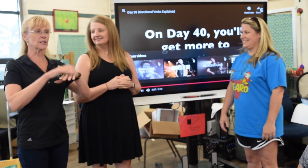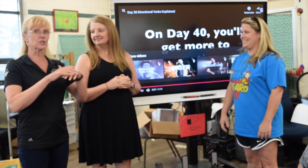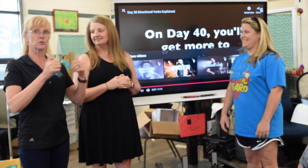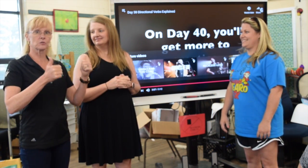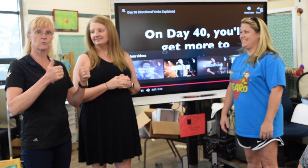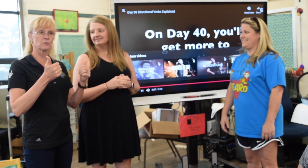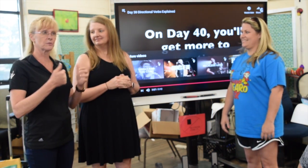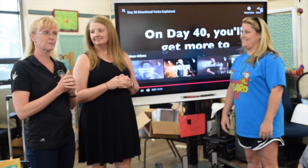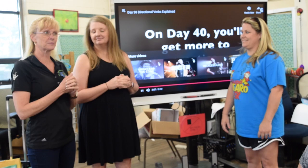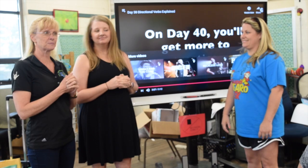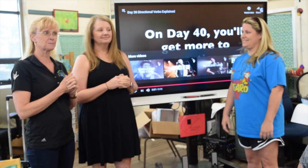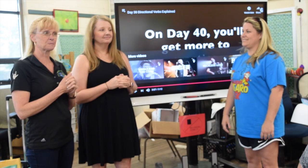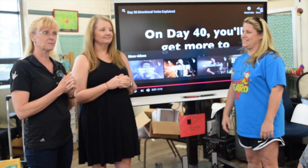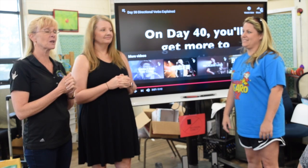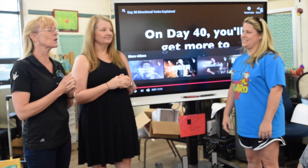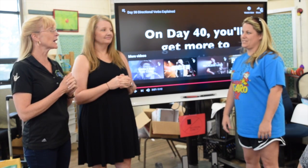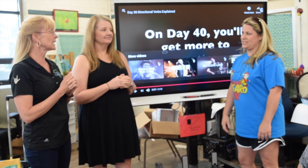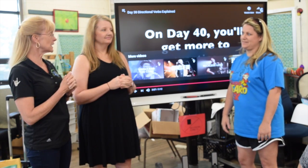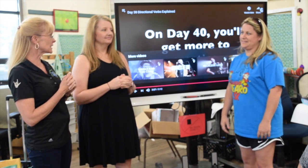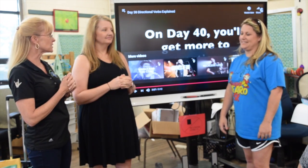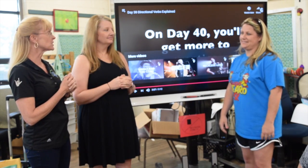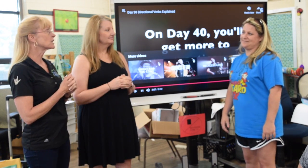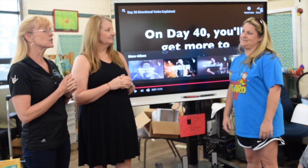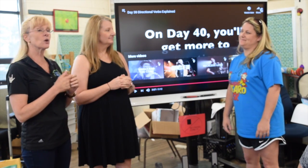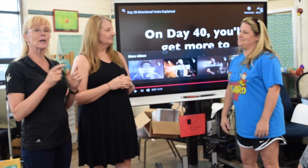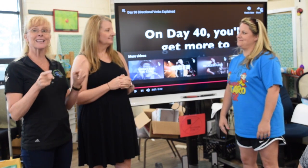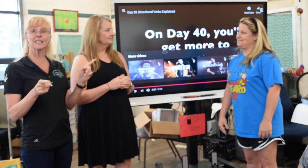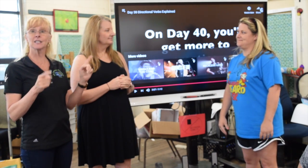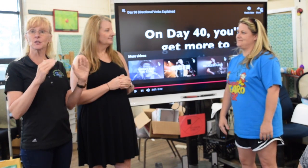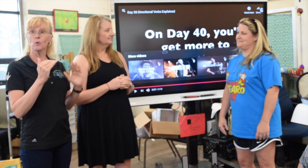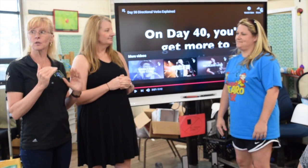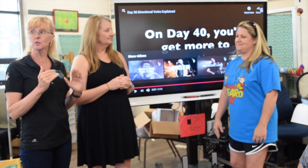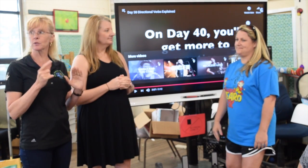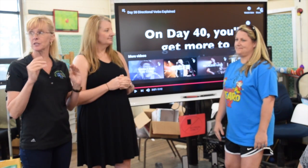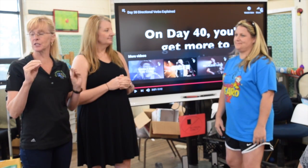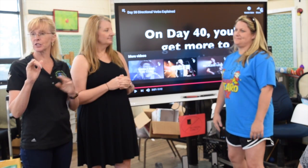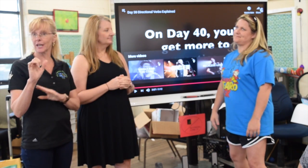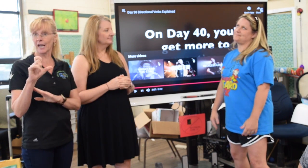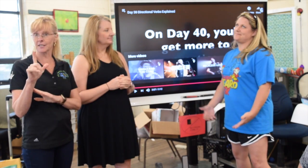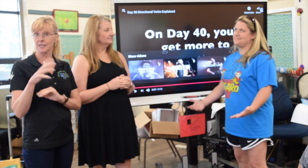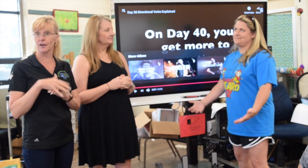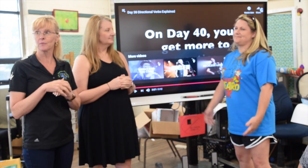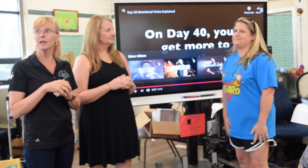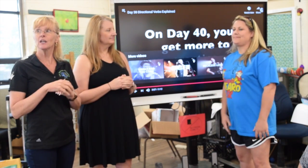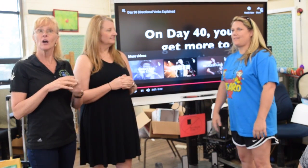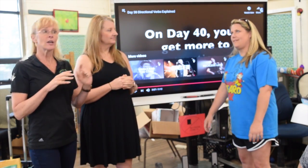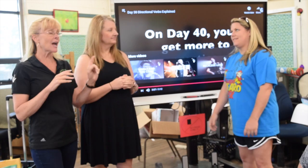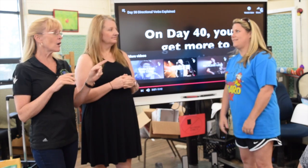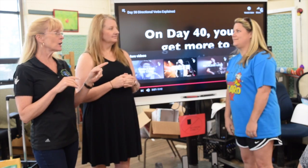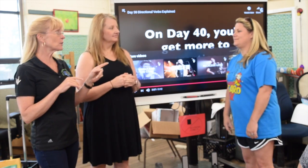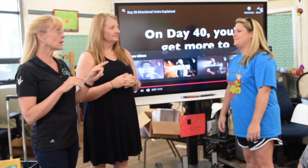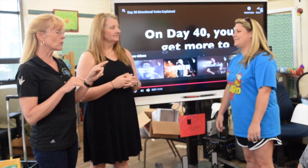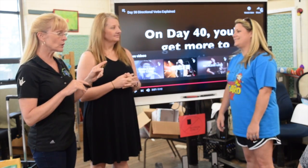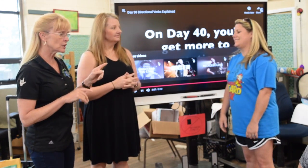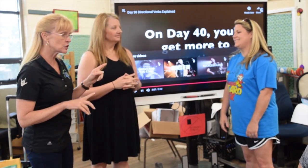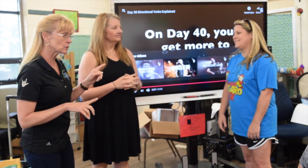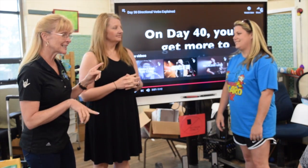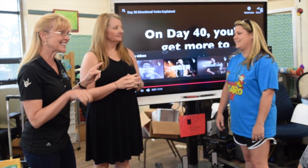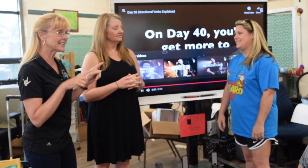English? English. Okay, English. So in this course, we're teaching ASL. Now, here we go. We're going to do it again.